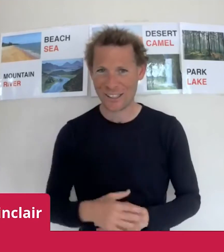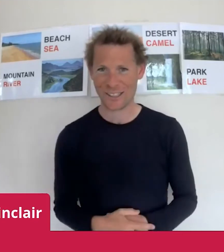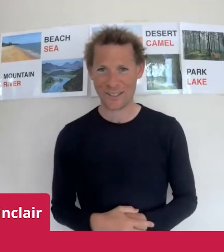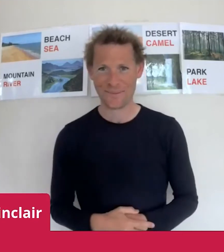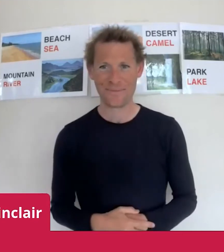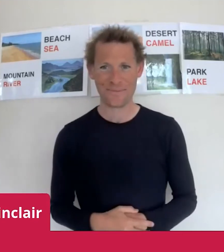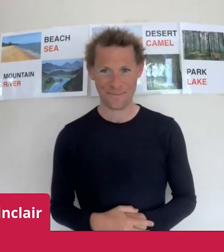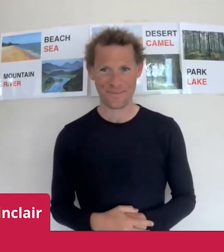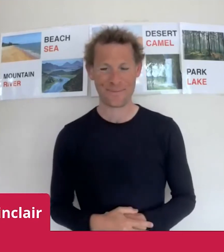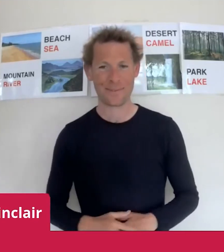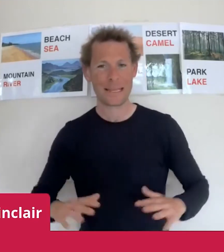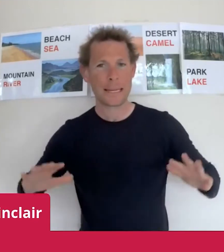And the answer is